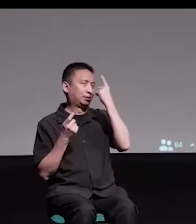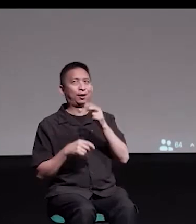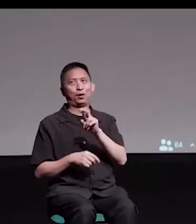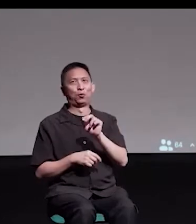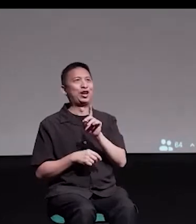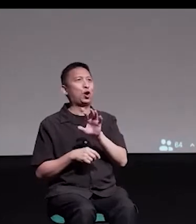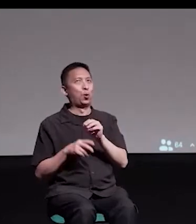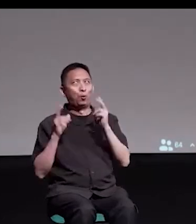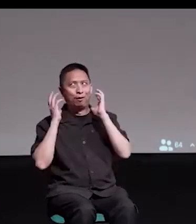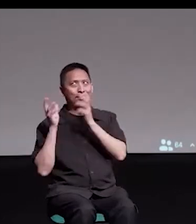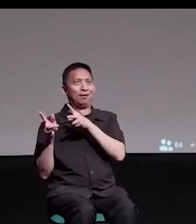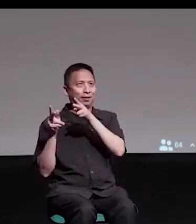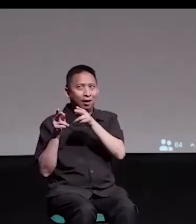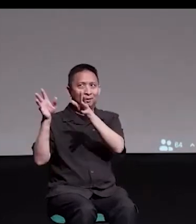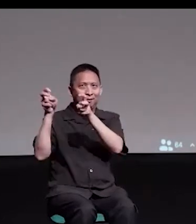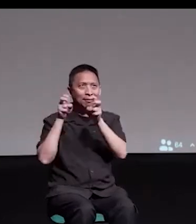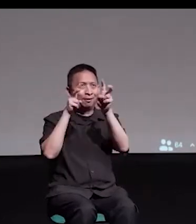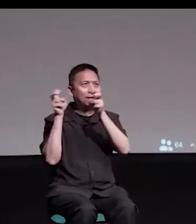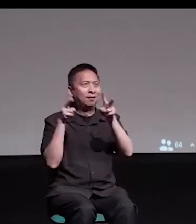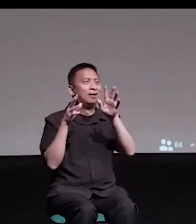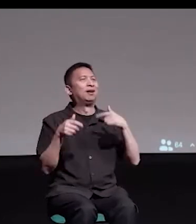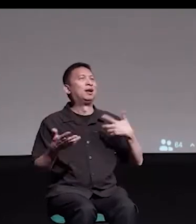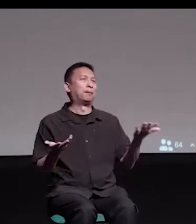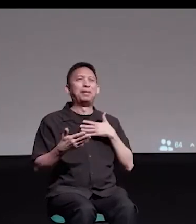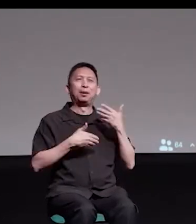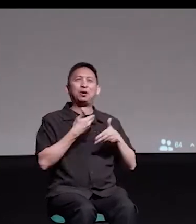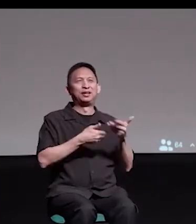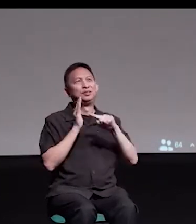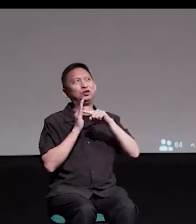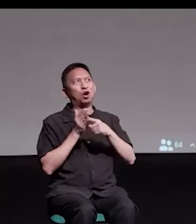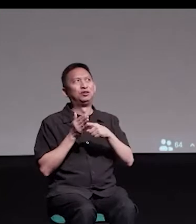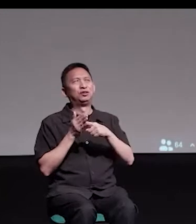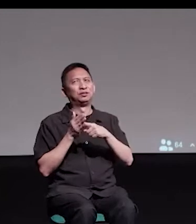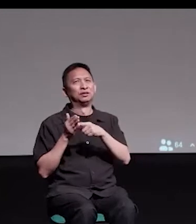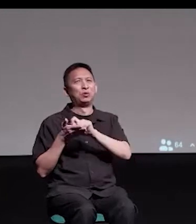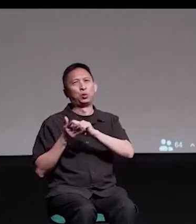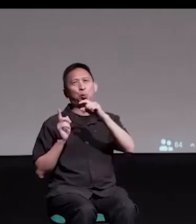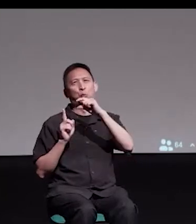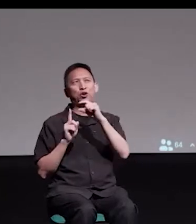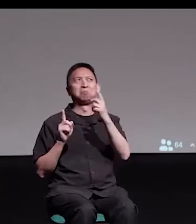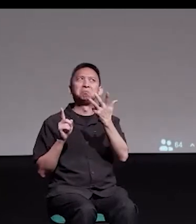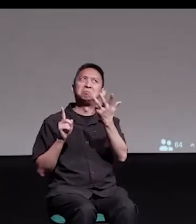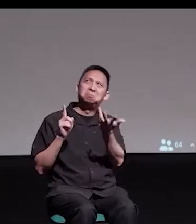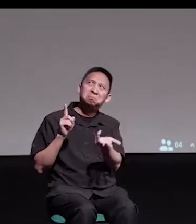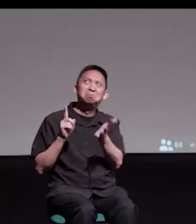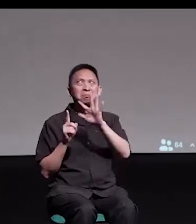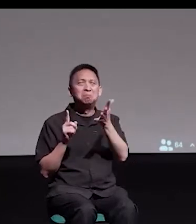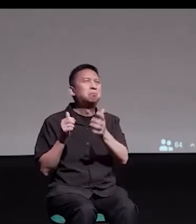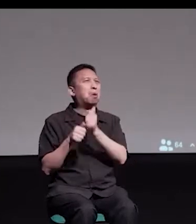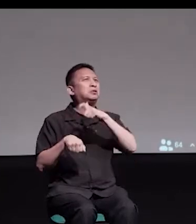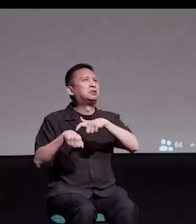my process starts with the words generally, not 100% of the time, but it does start